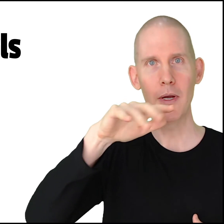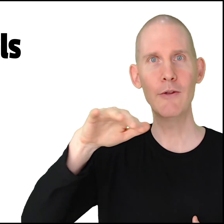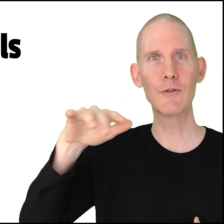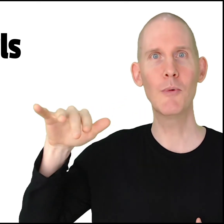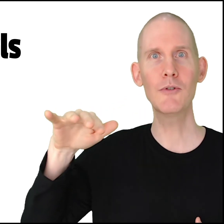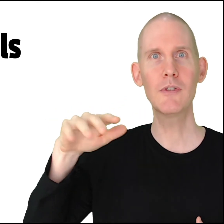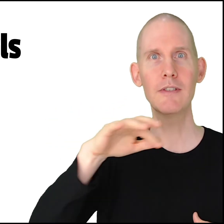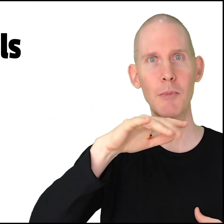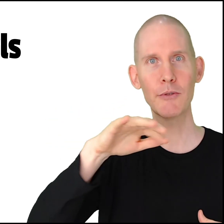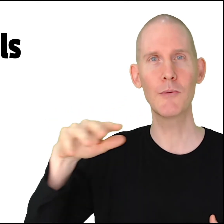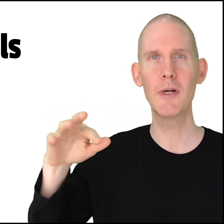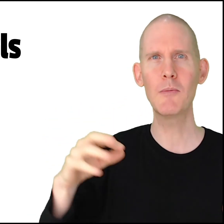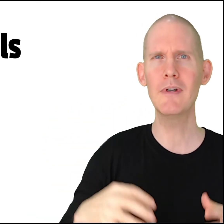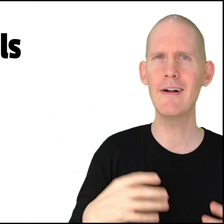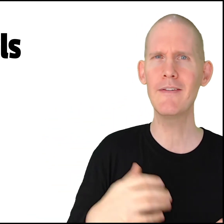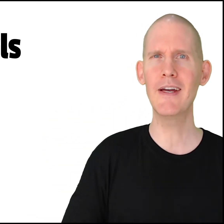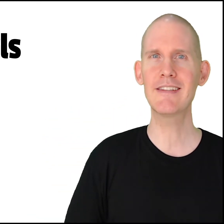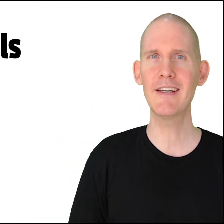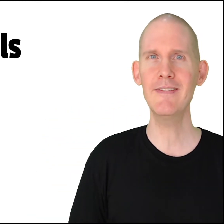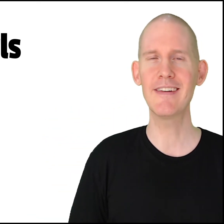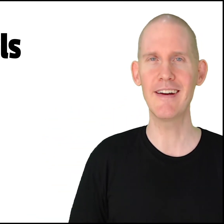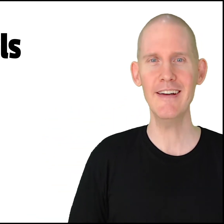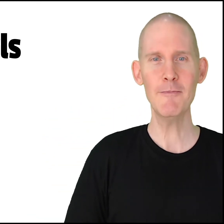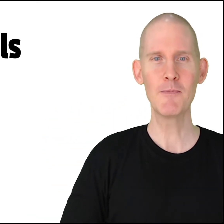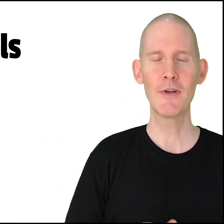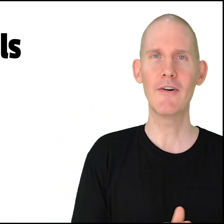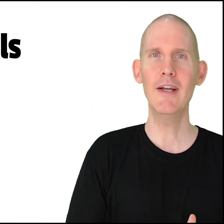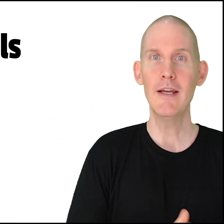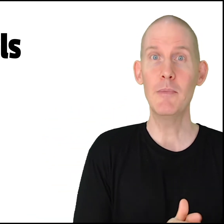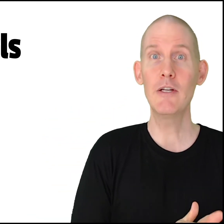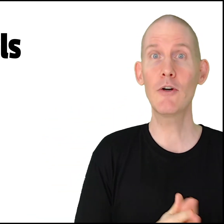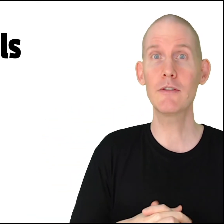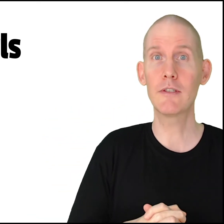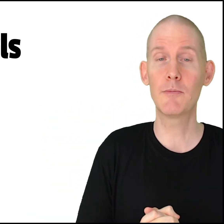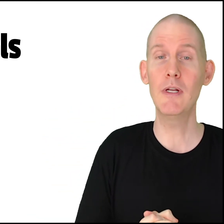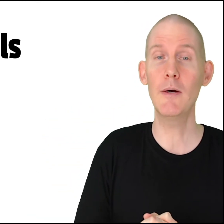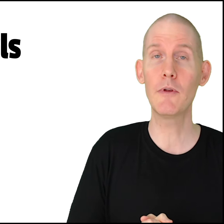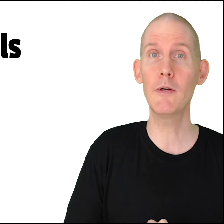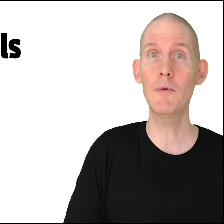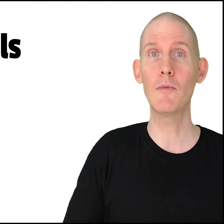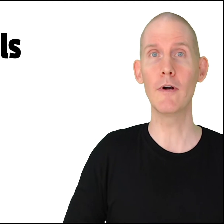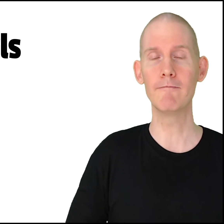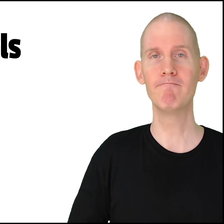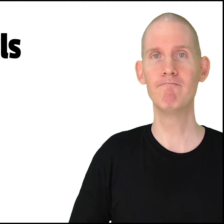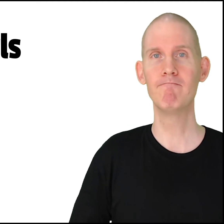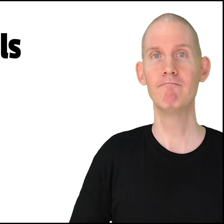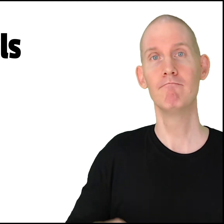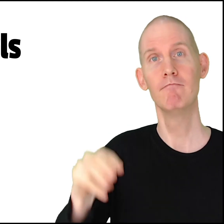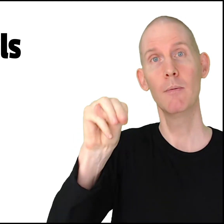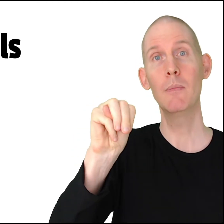those motions, muscle memory, all of that stuff. All right, mean girls, let's speed up a little bit more.